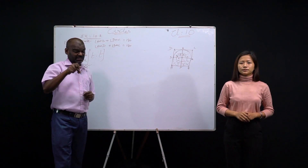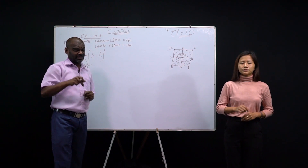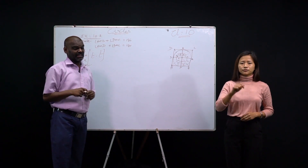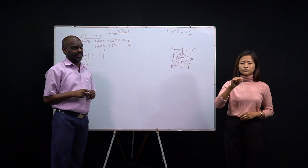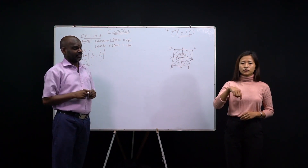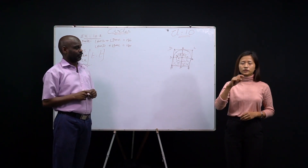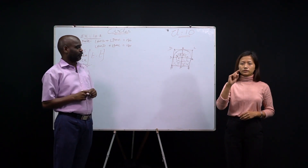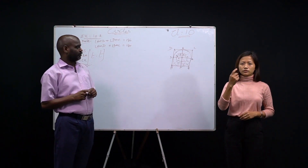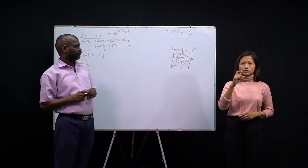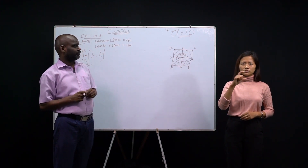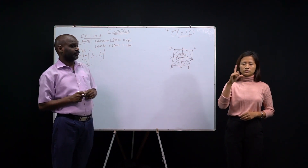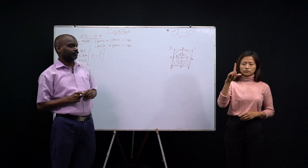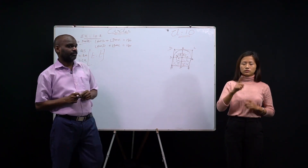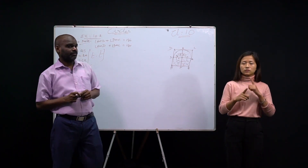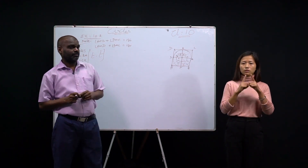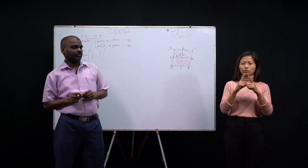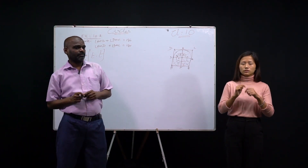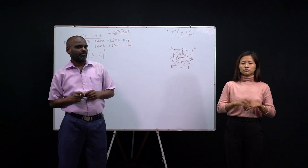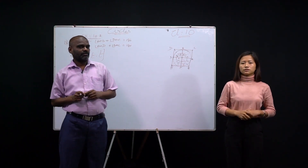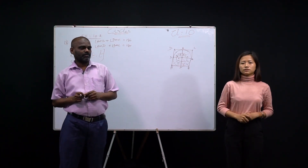Today, first class I taught you.